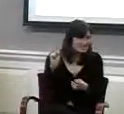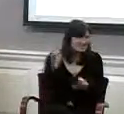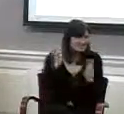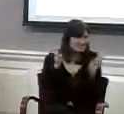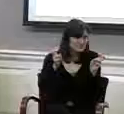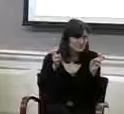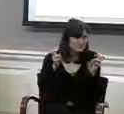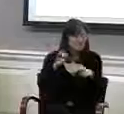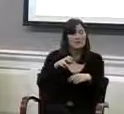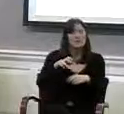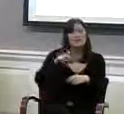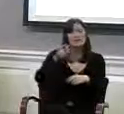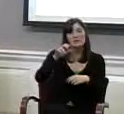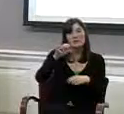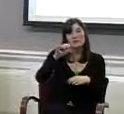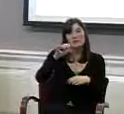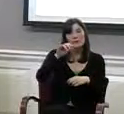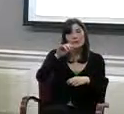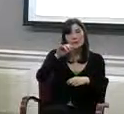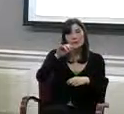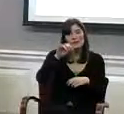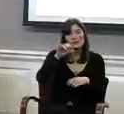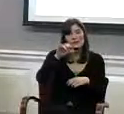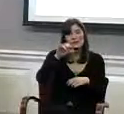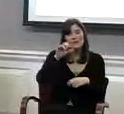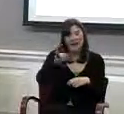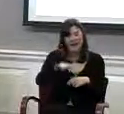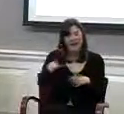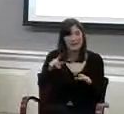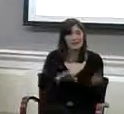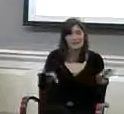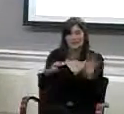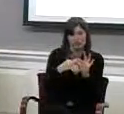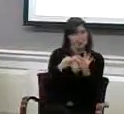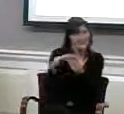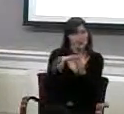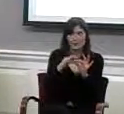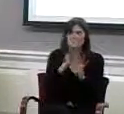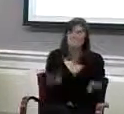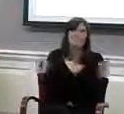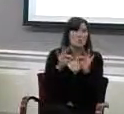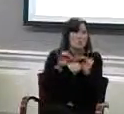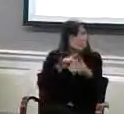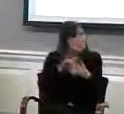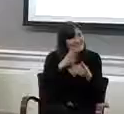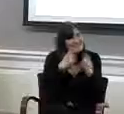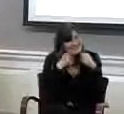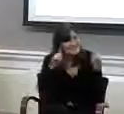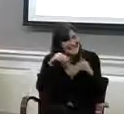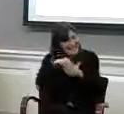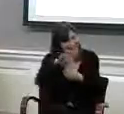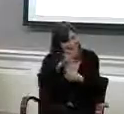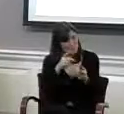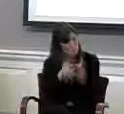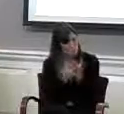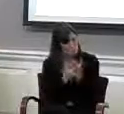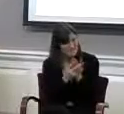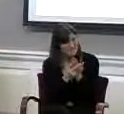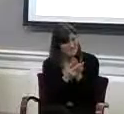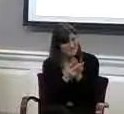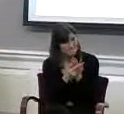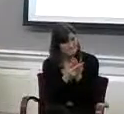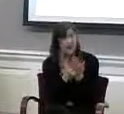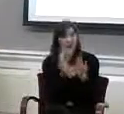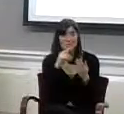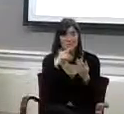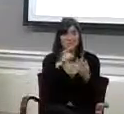to be instrumental in the implementation and the success of the program. Let me speak a little bit about the methodological features of this program and now